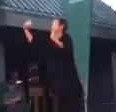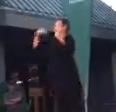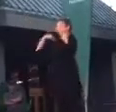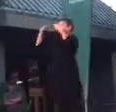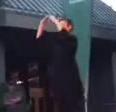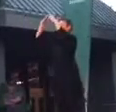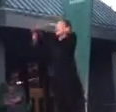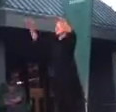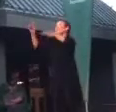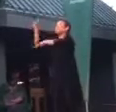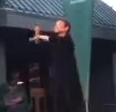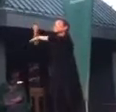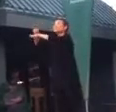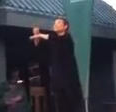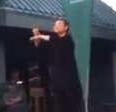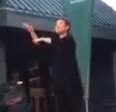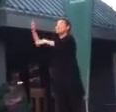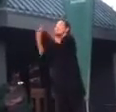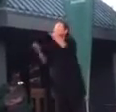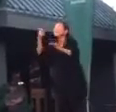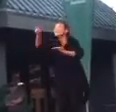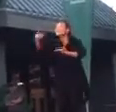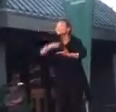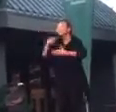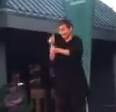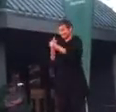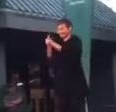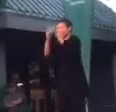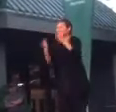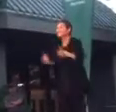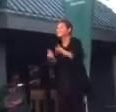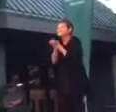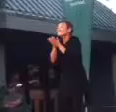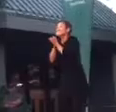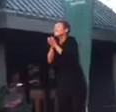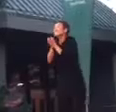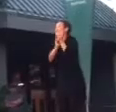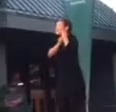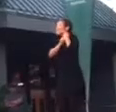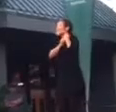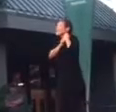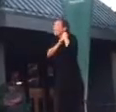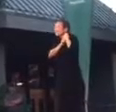another village far away, there was a larger temple. Maybe they need somebody. Maybe they need acolytes.